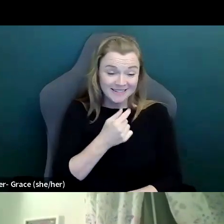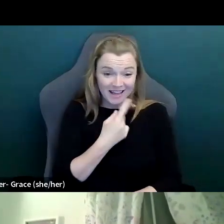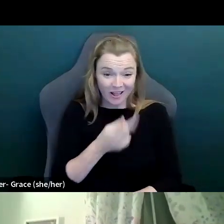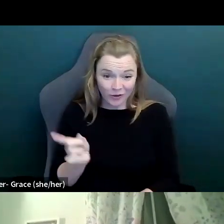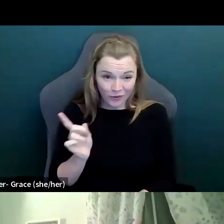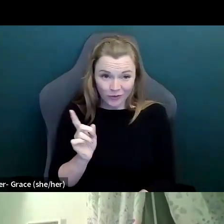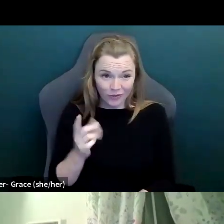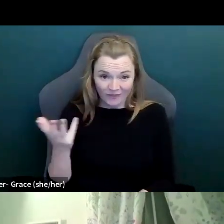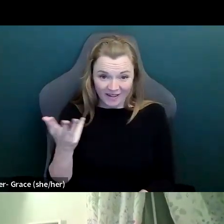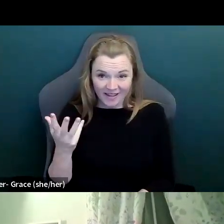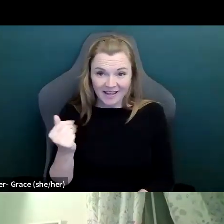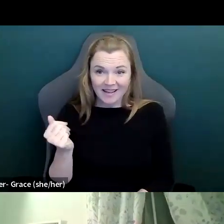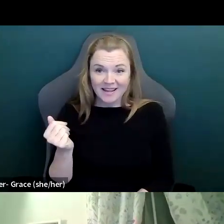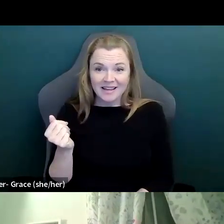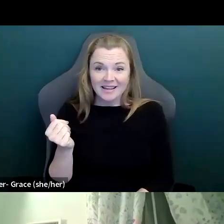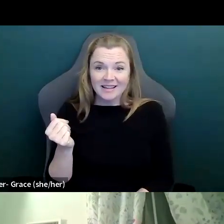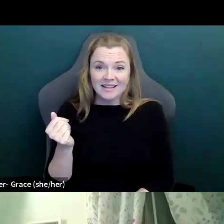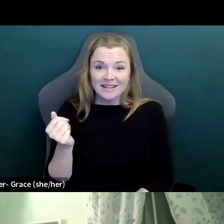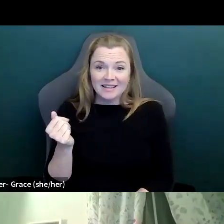that